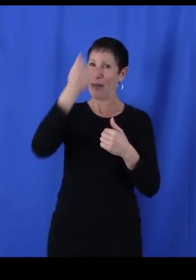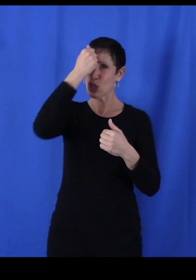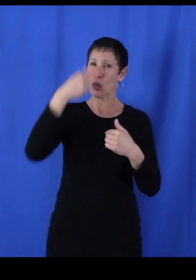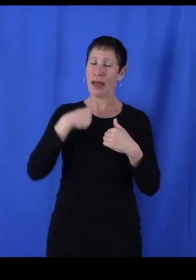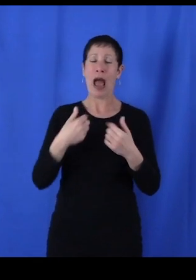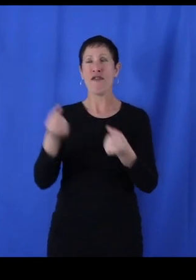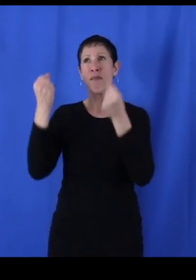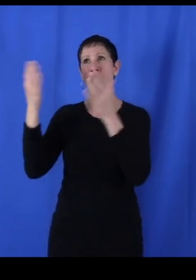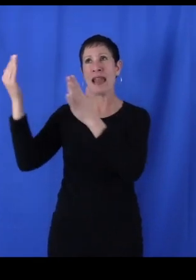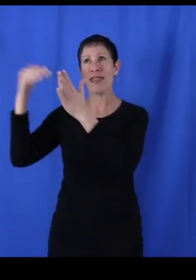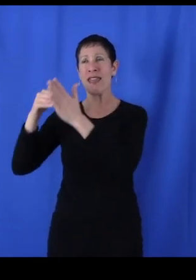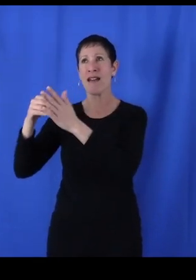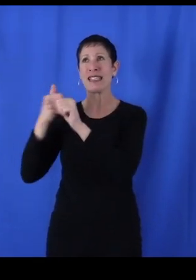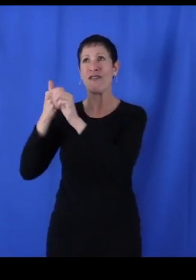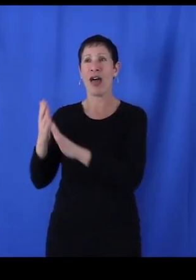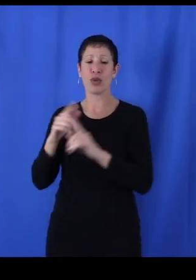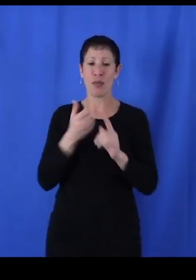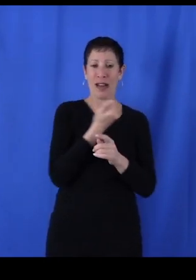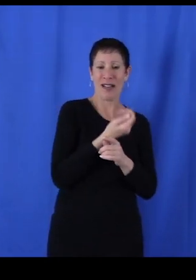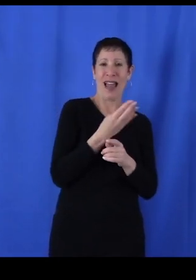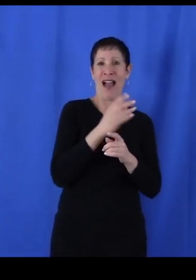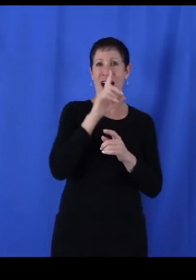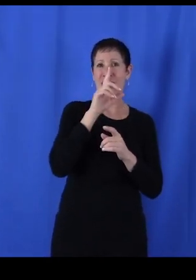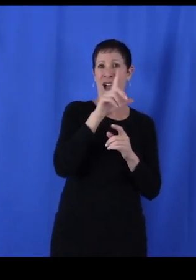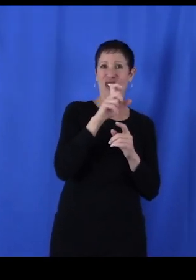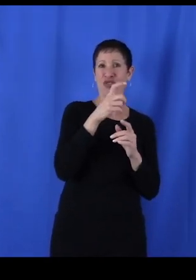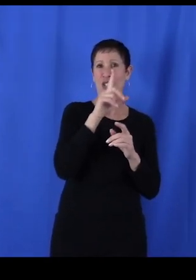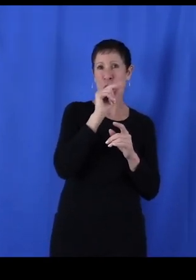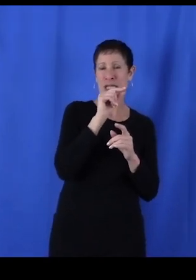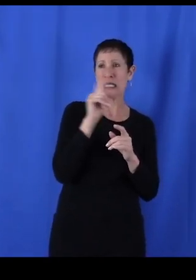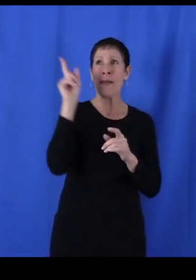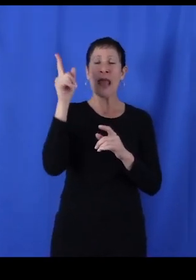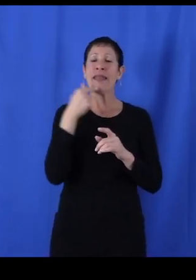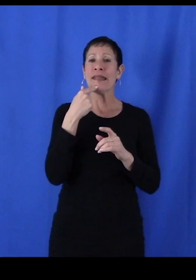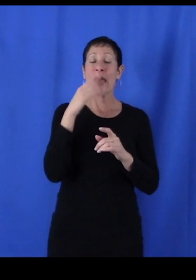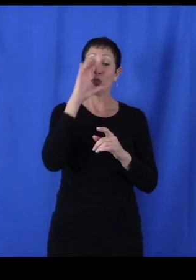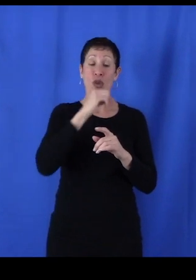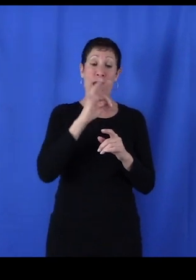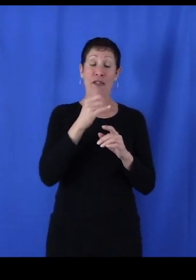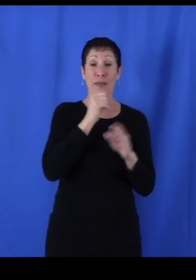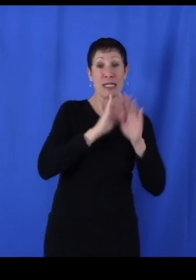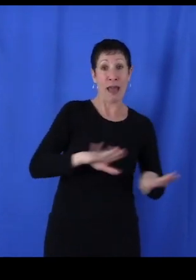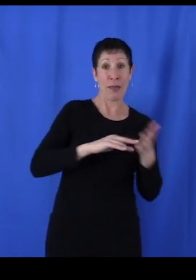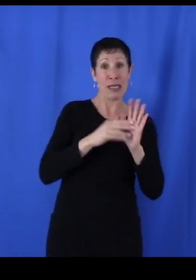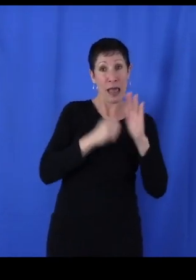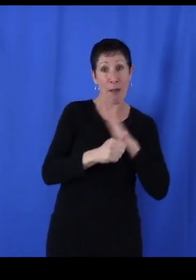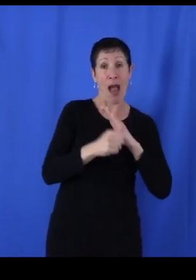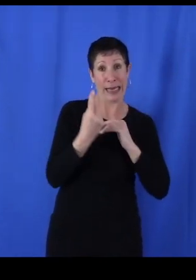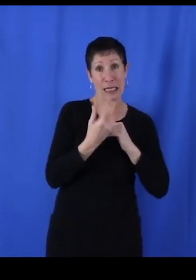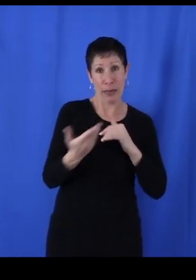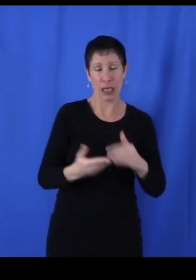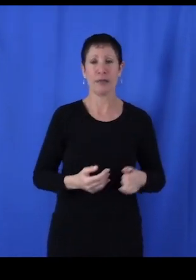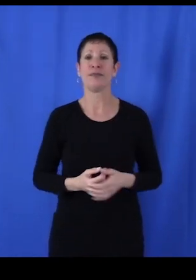stupid. I have thousands of followers, but hundreds of tweets. And it presumes that if I'm silent, I'm hiding